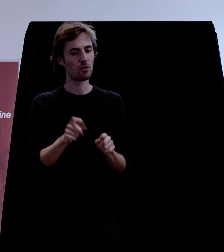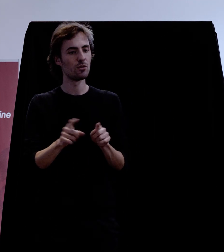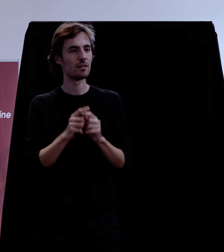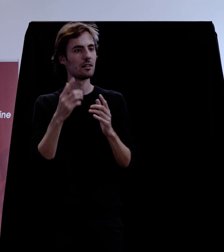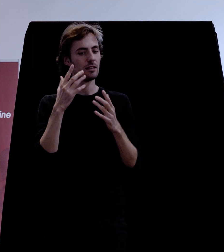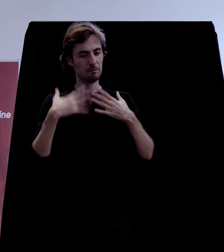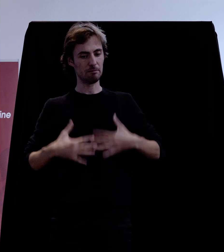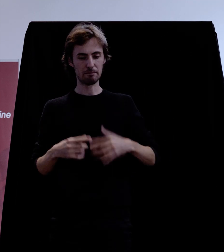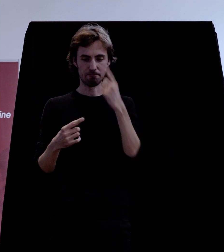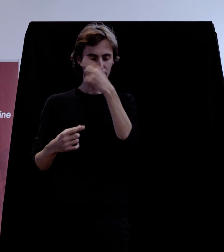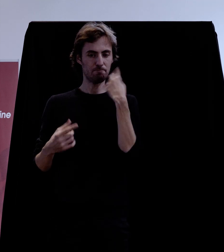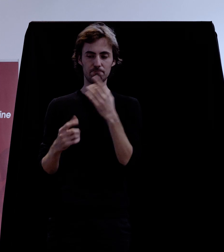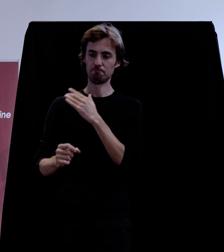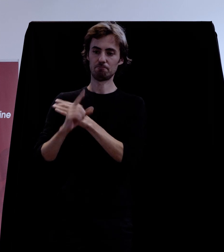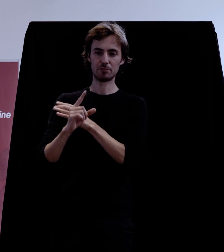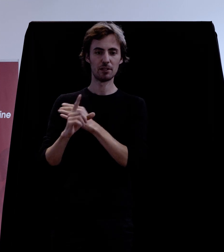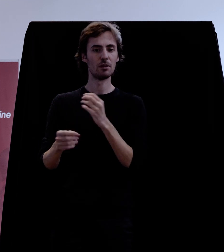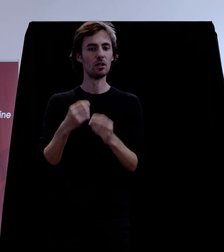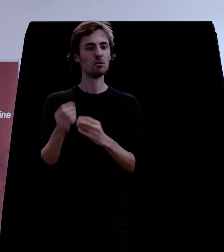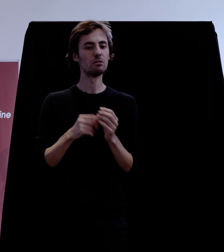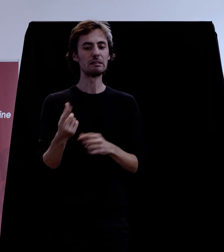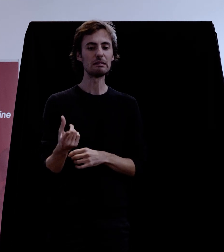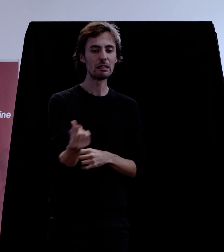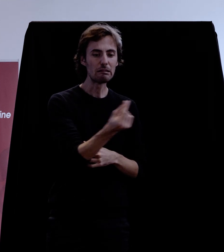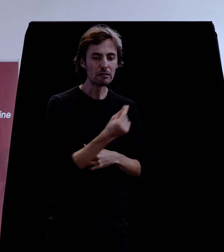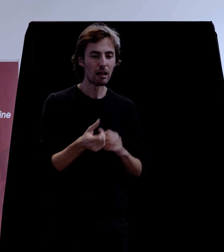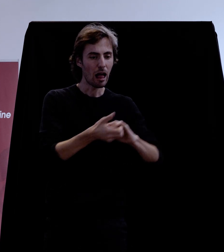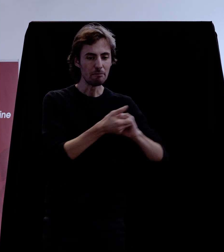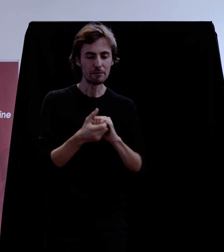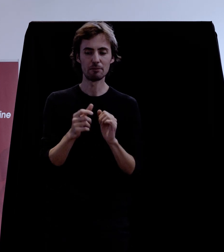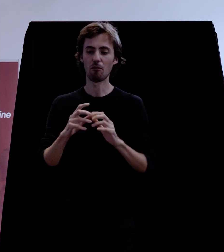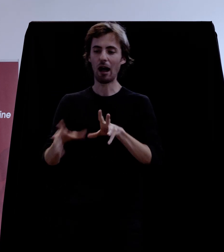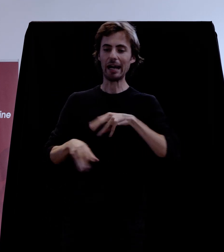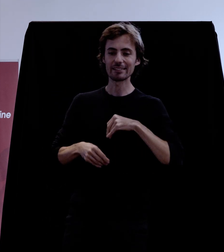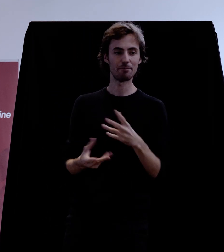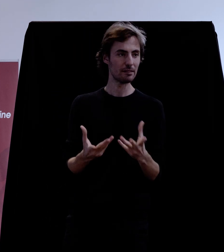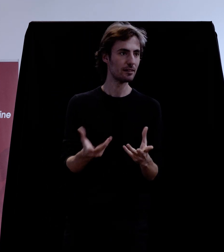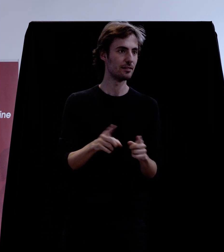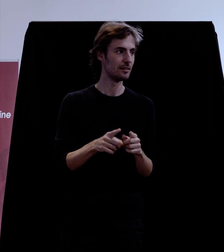different? And of course, our kids want to be accepted like anybody else.